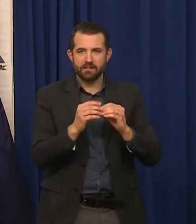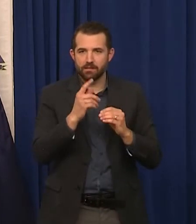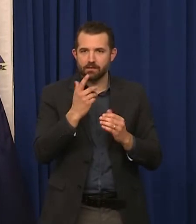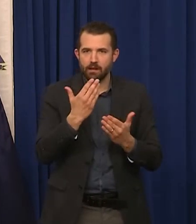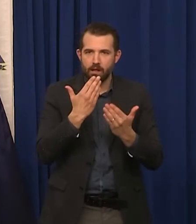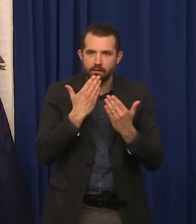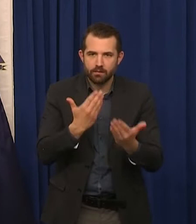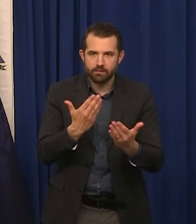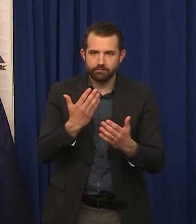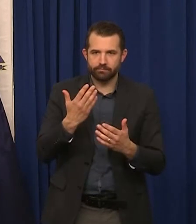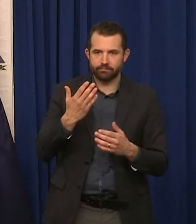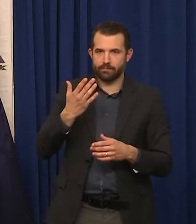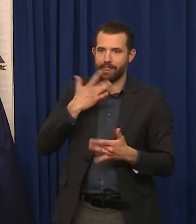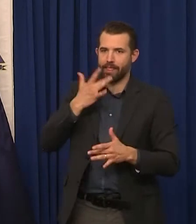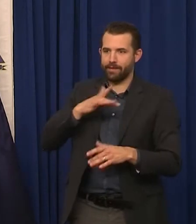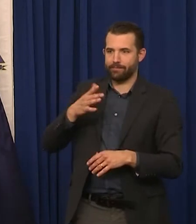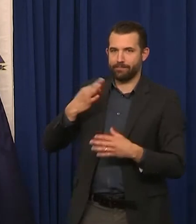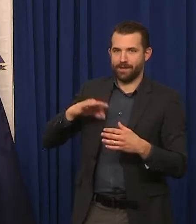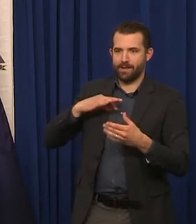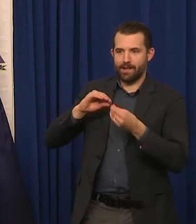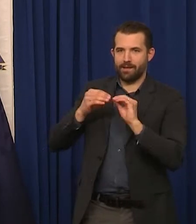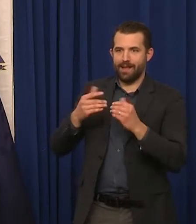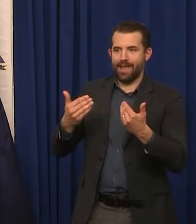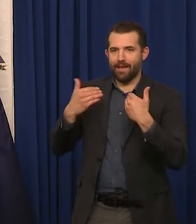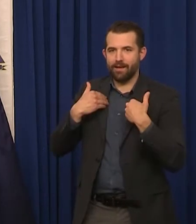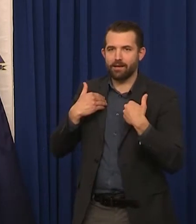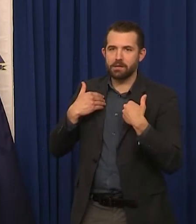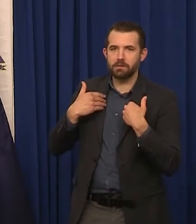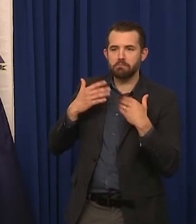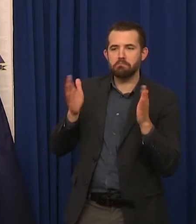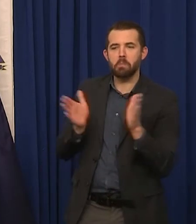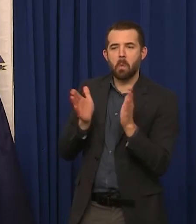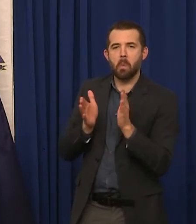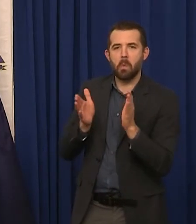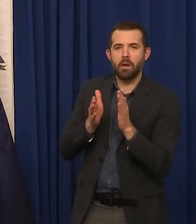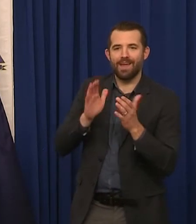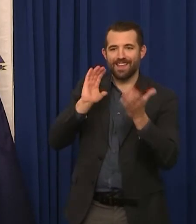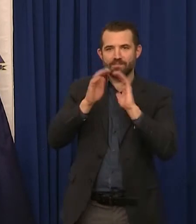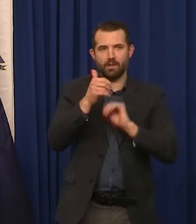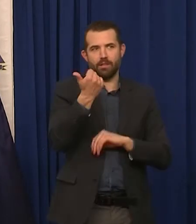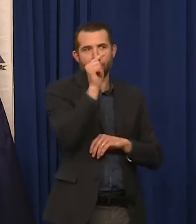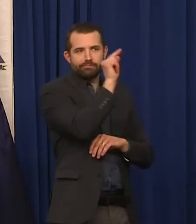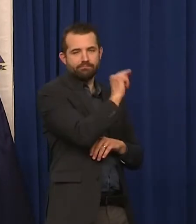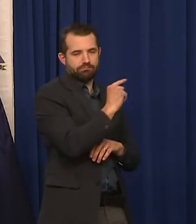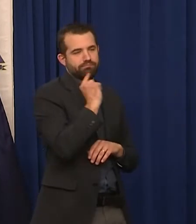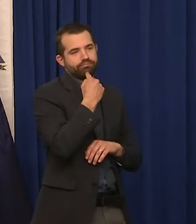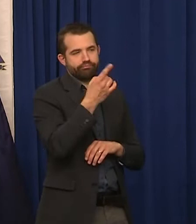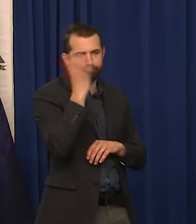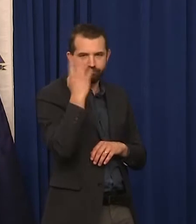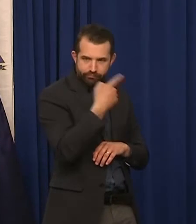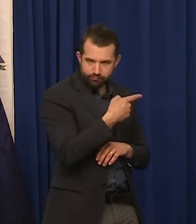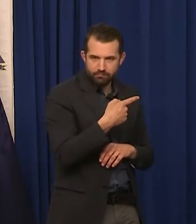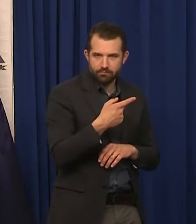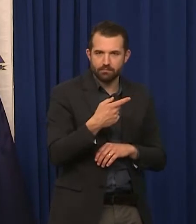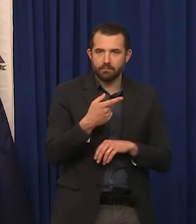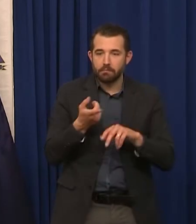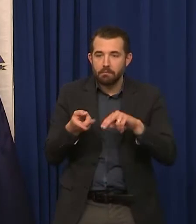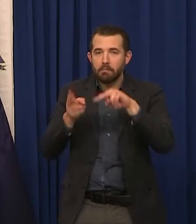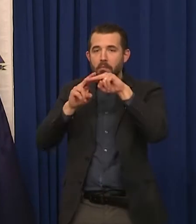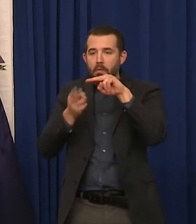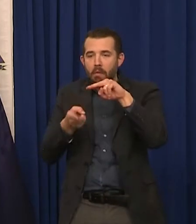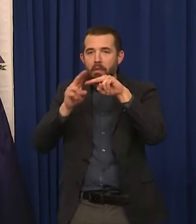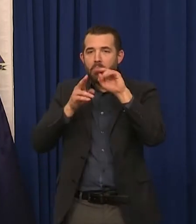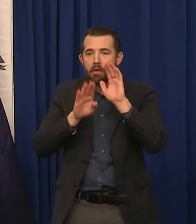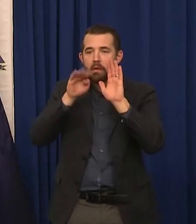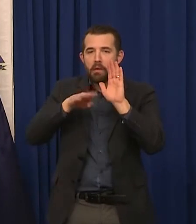they are sensitive to day-to-day changes. And it does make reading into those day-to-day changes a bit of a challenge.